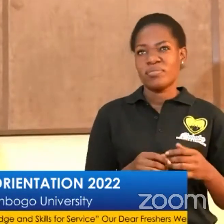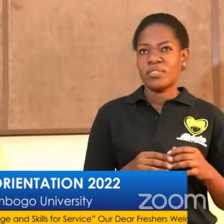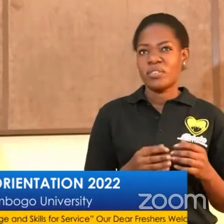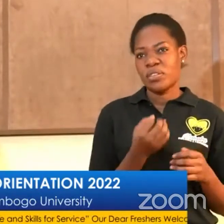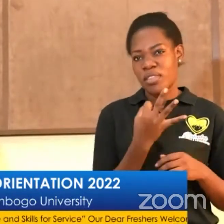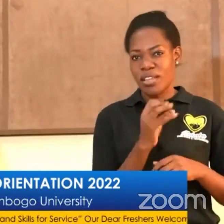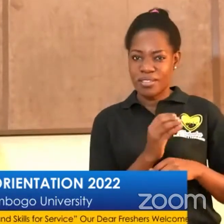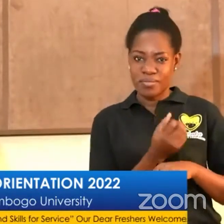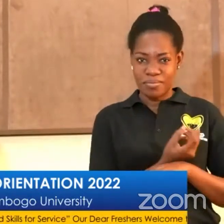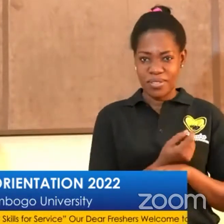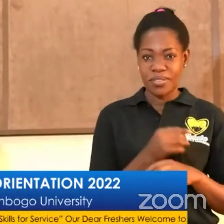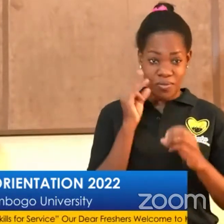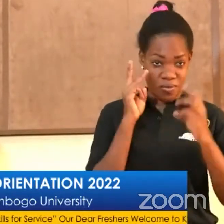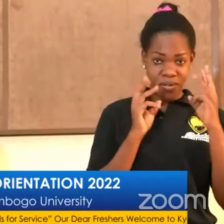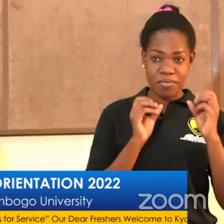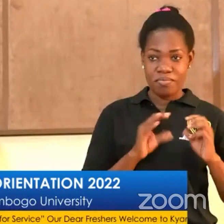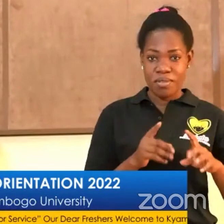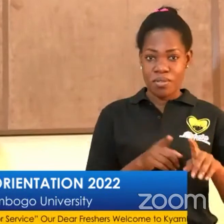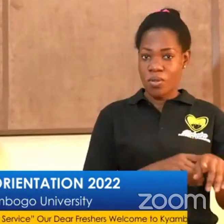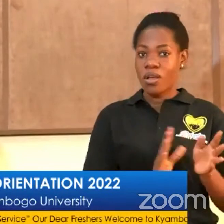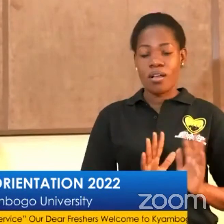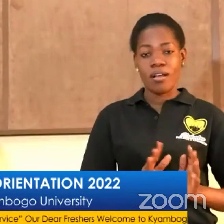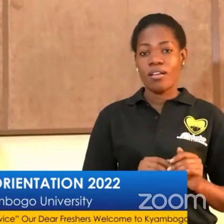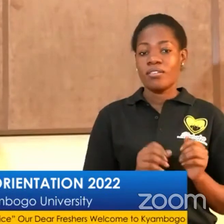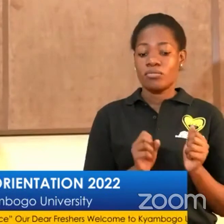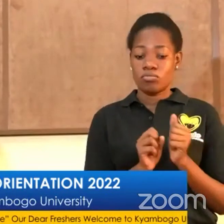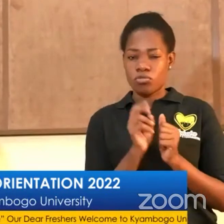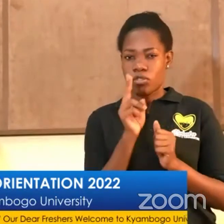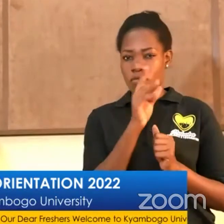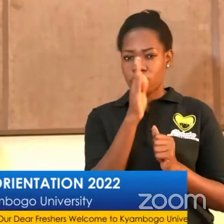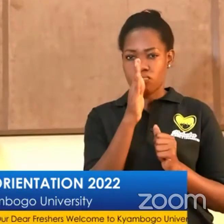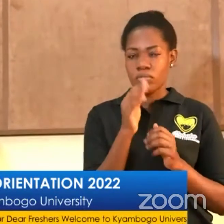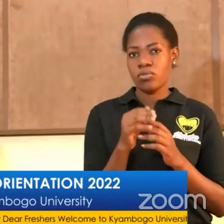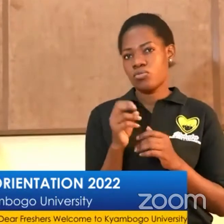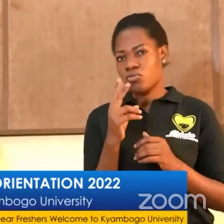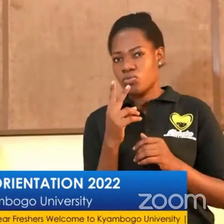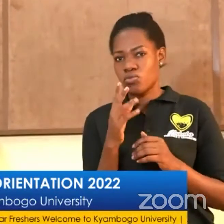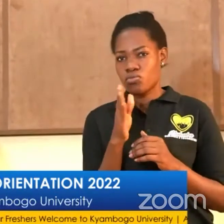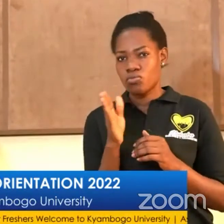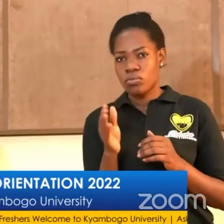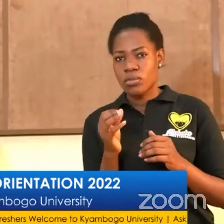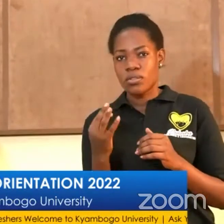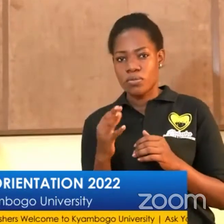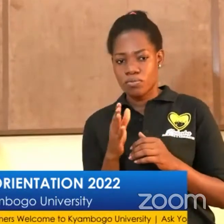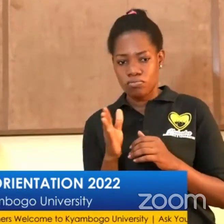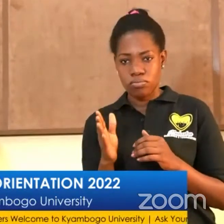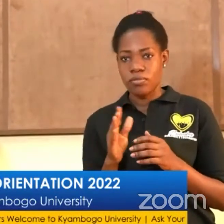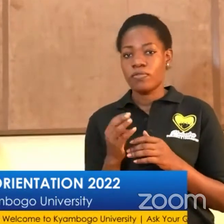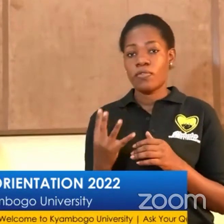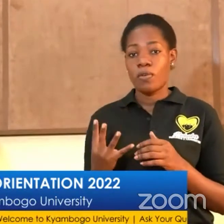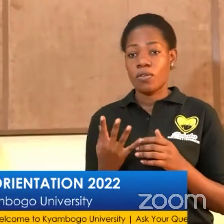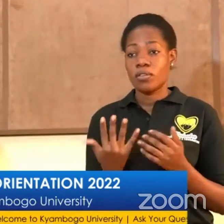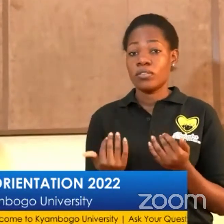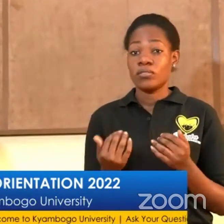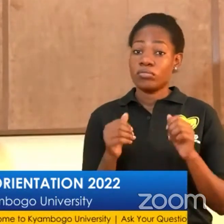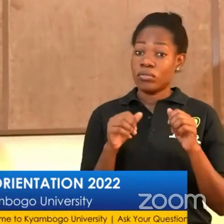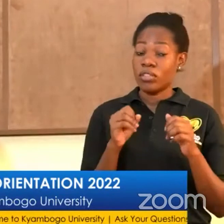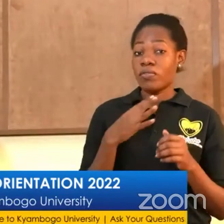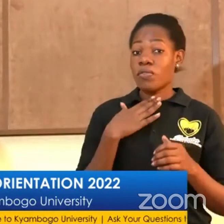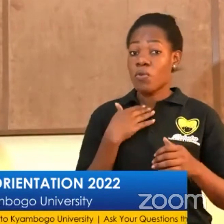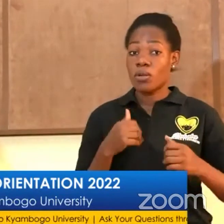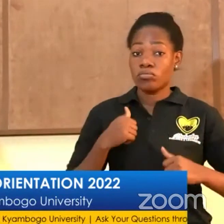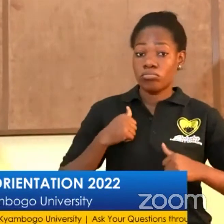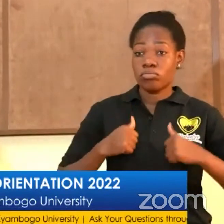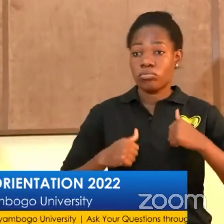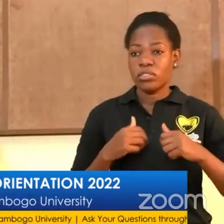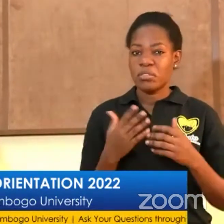you don't have to mind. At 12, then at 2, 3, and 4. So you can, if you want to tour all the